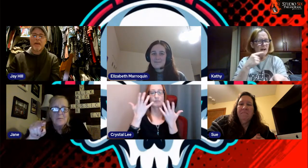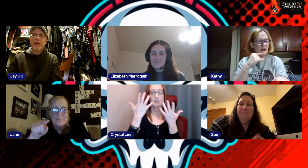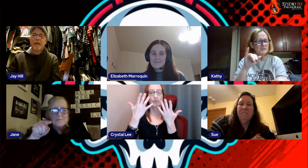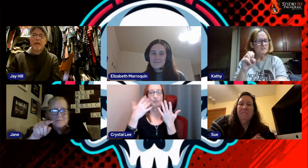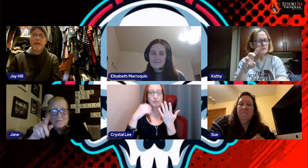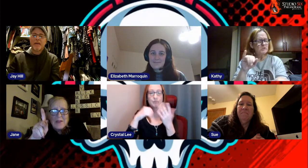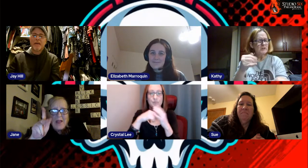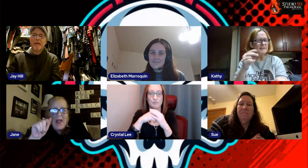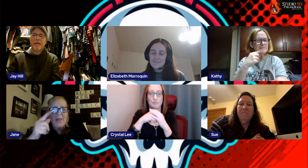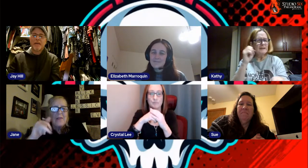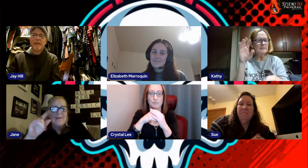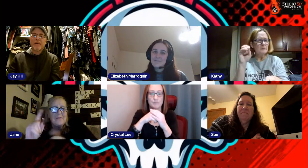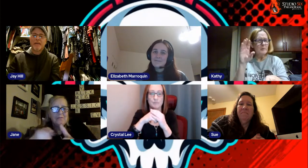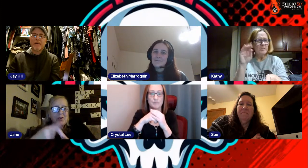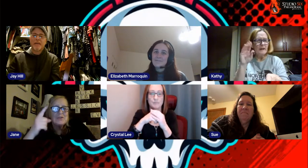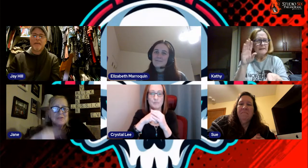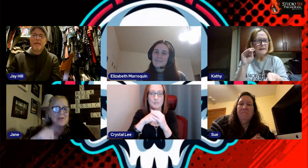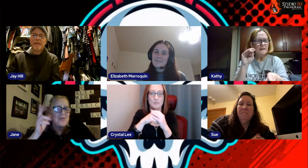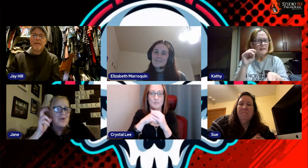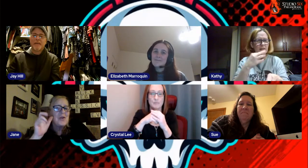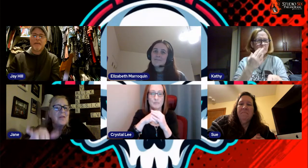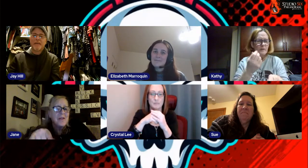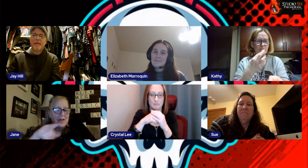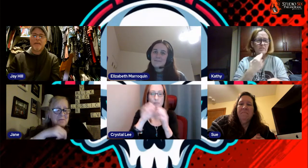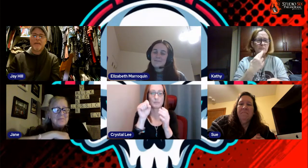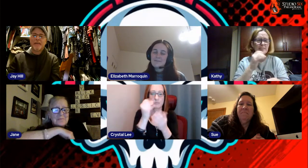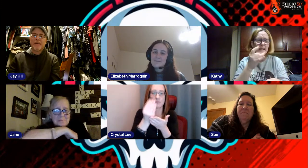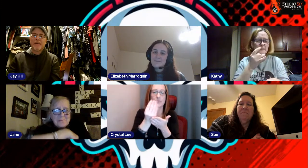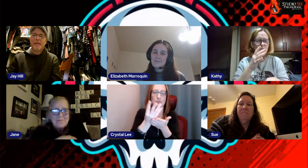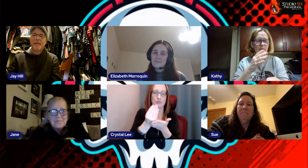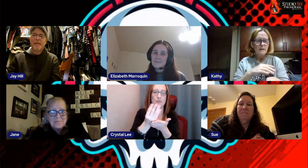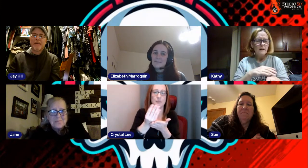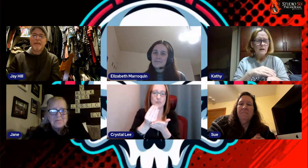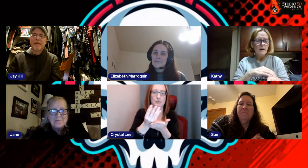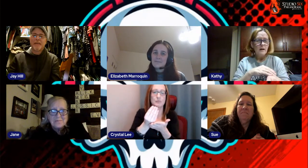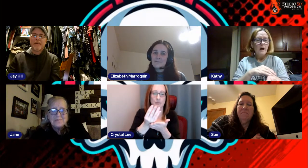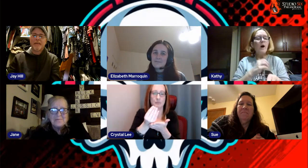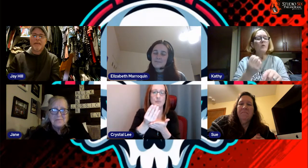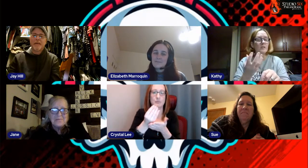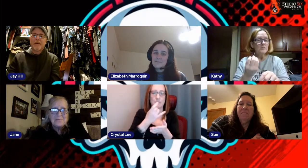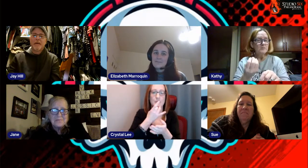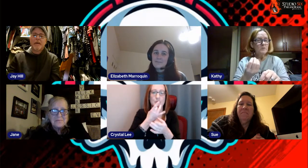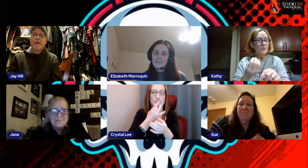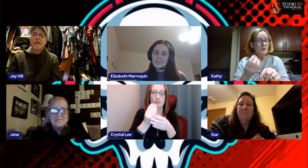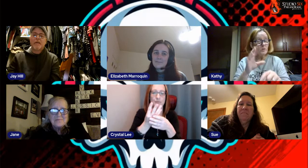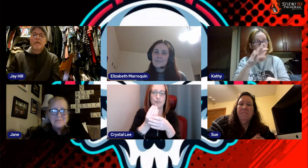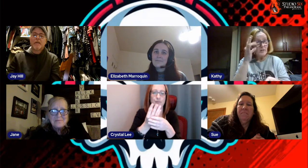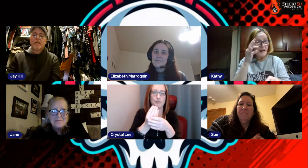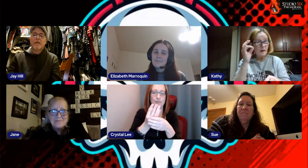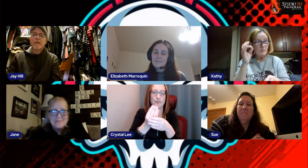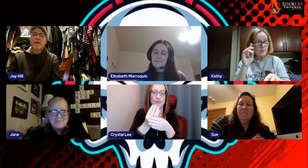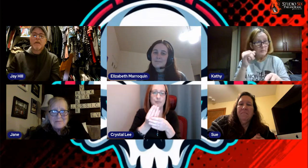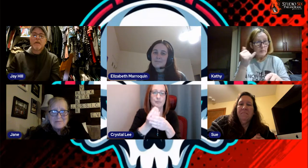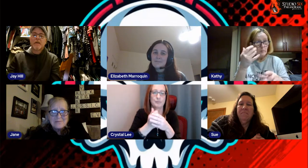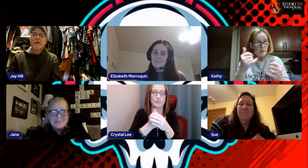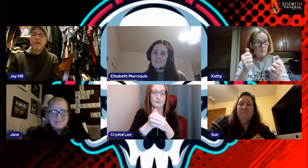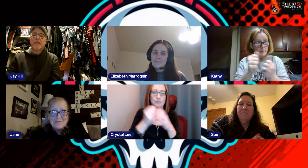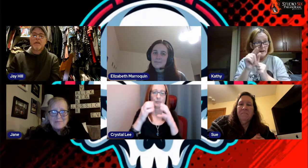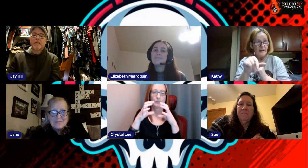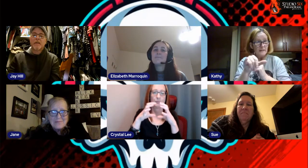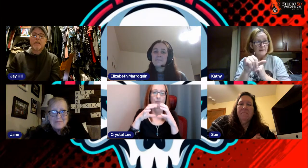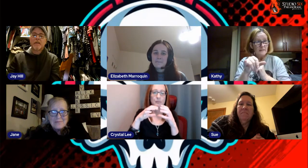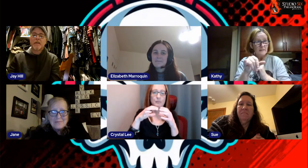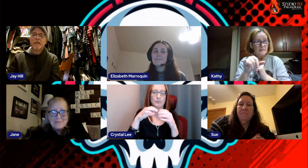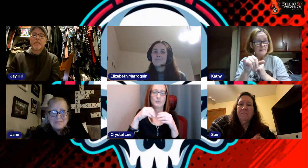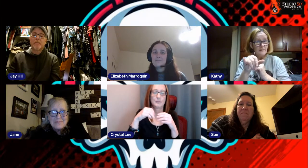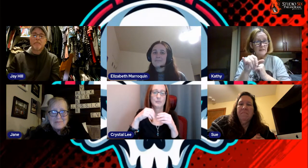if Sue Jane saying something about lighting, I don't know, that's the red light. All the cat will play, but they'll play with